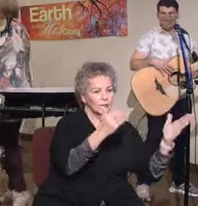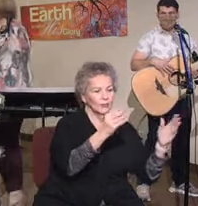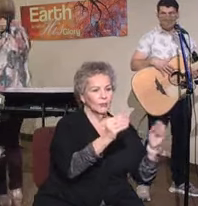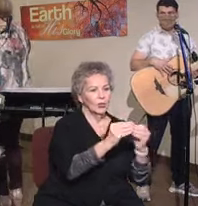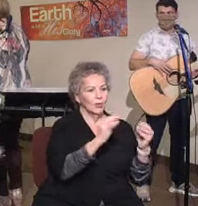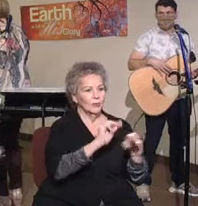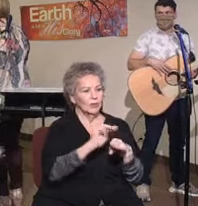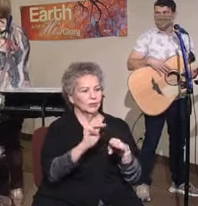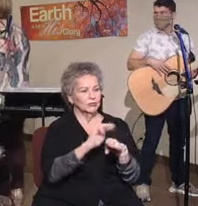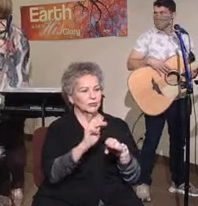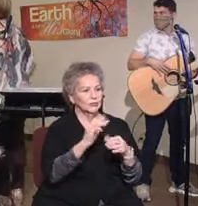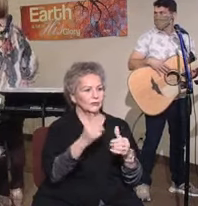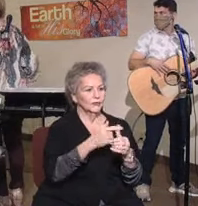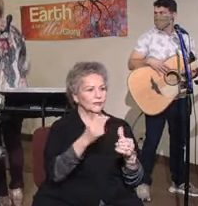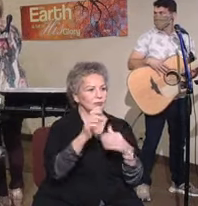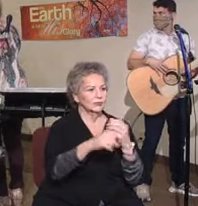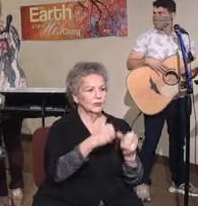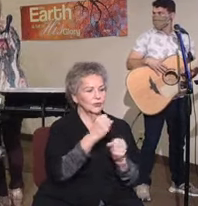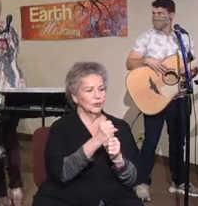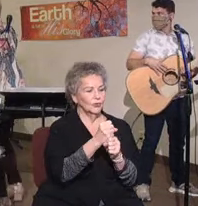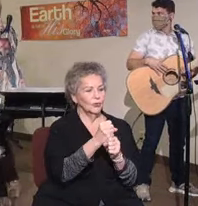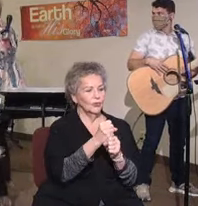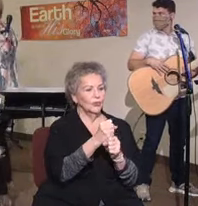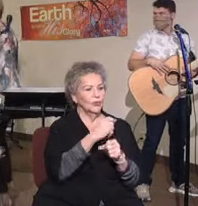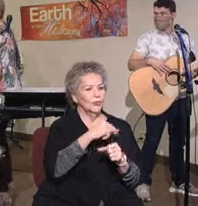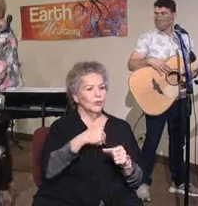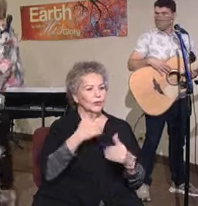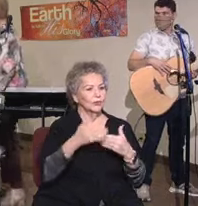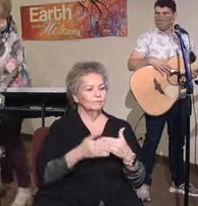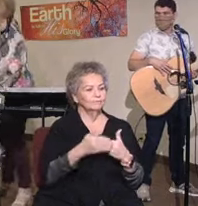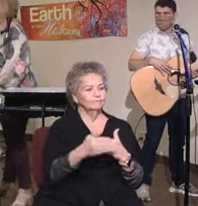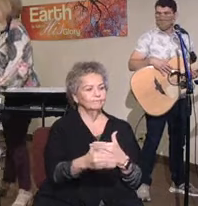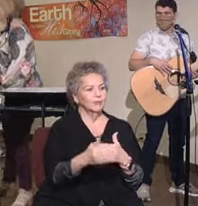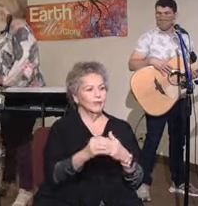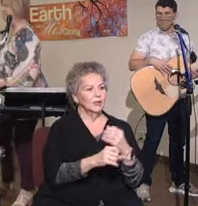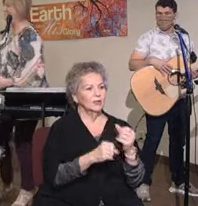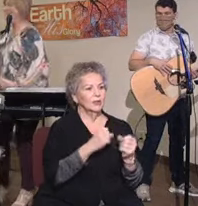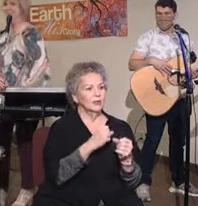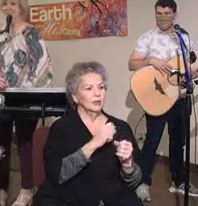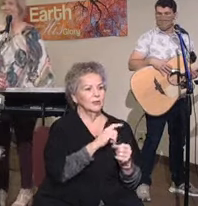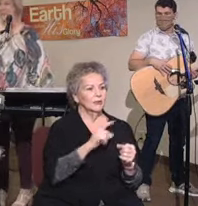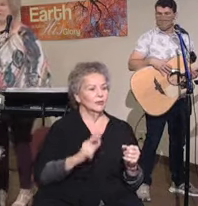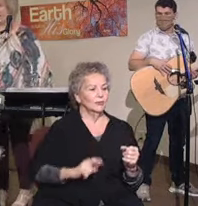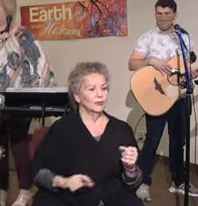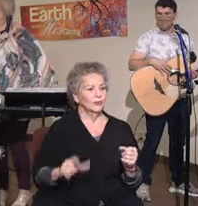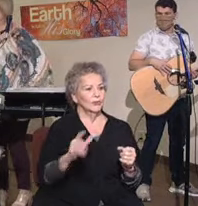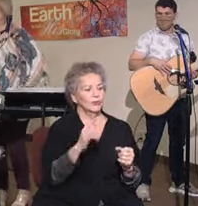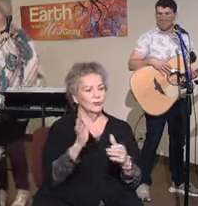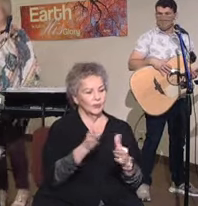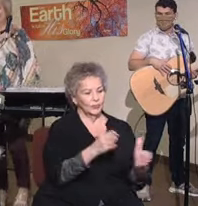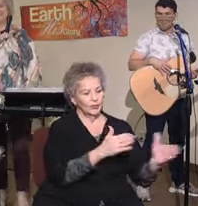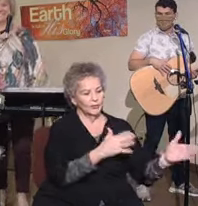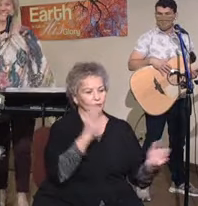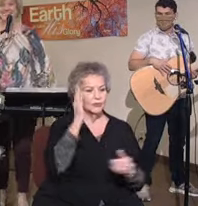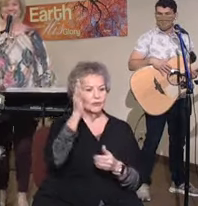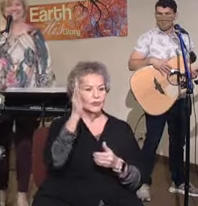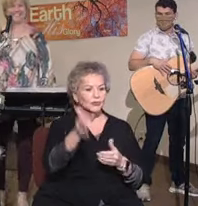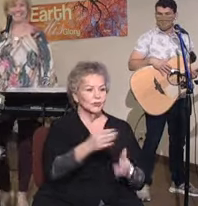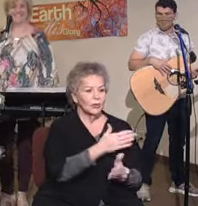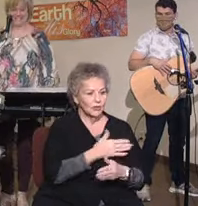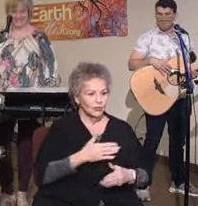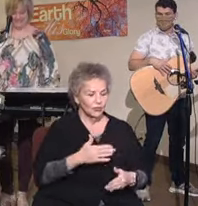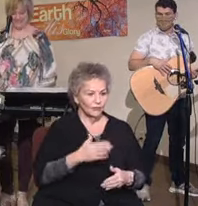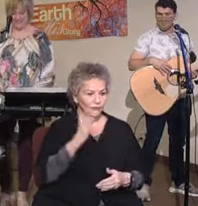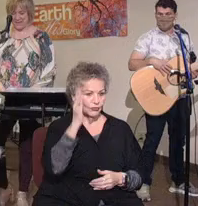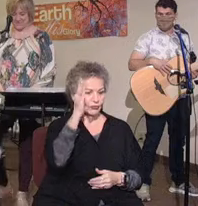year. We're going to push forward in the Lord. We still have plans for our future, and our future is bright in the Lord. Can